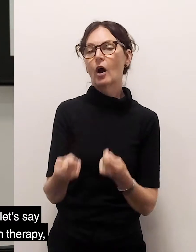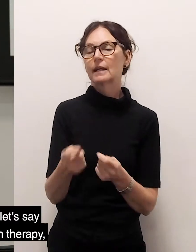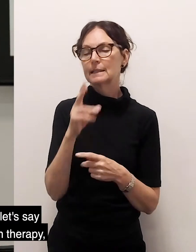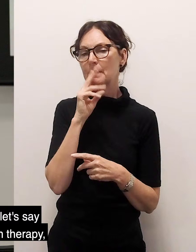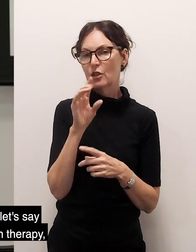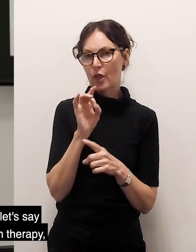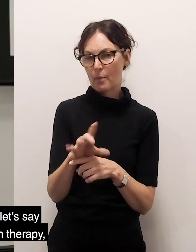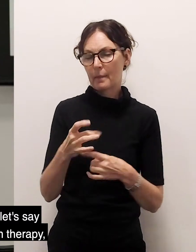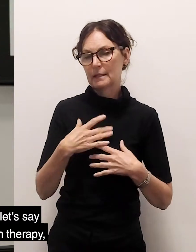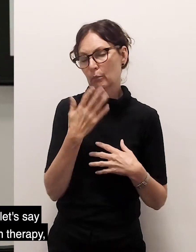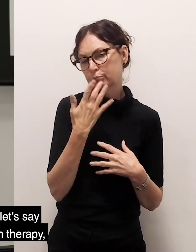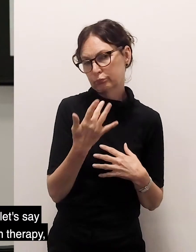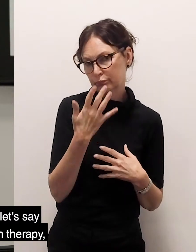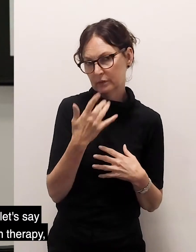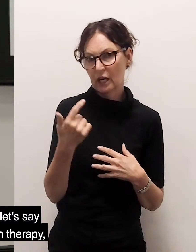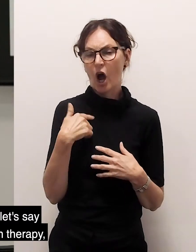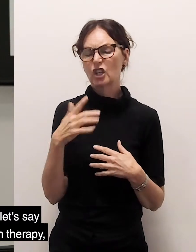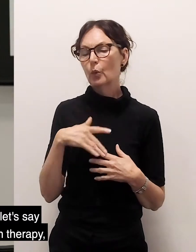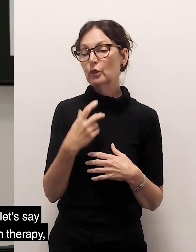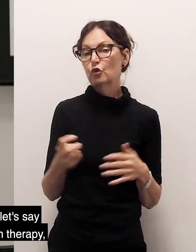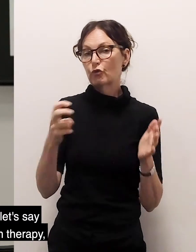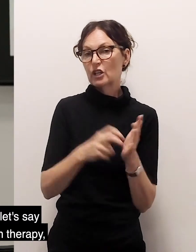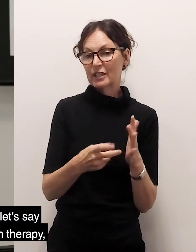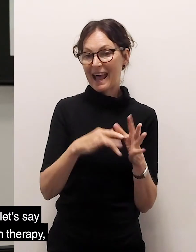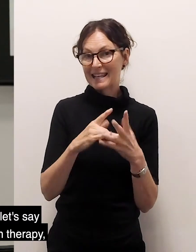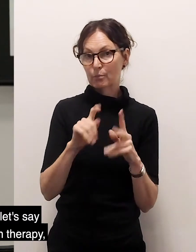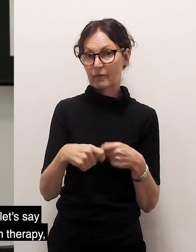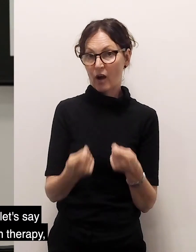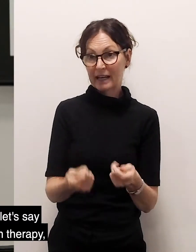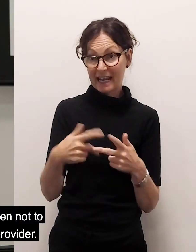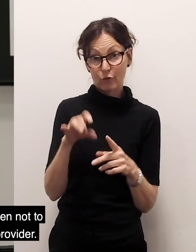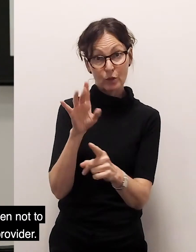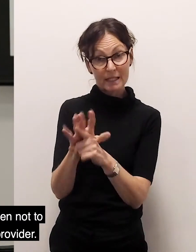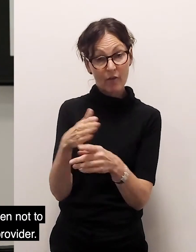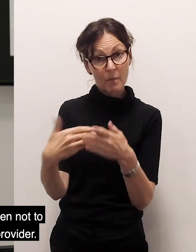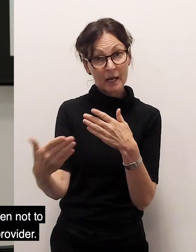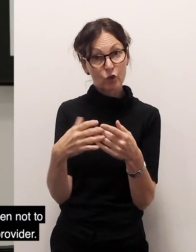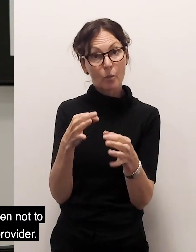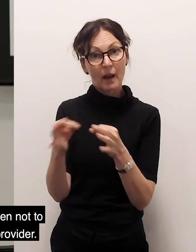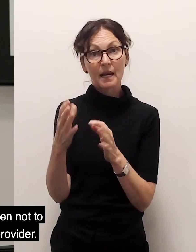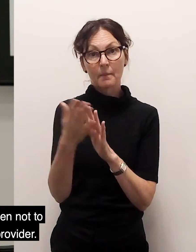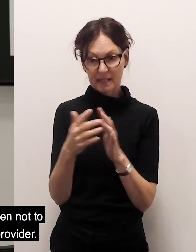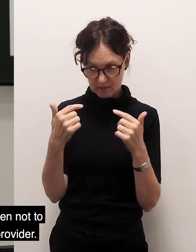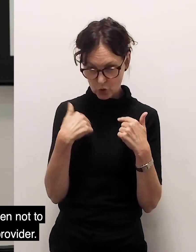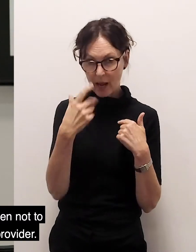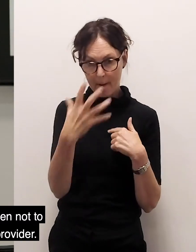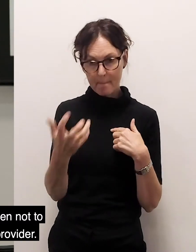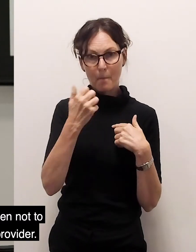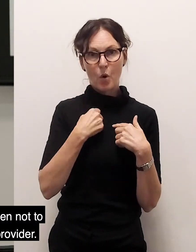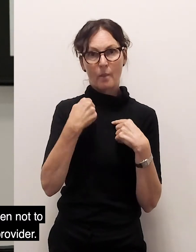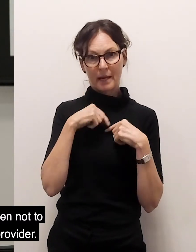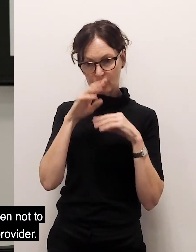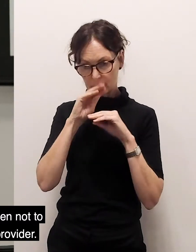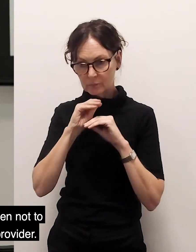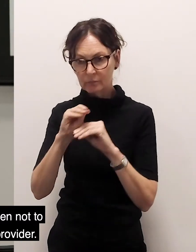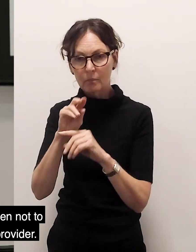So I might be, let's say I provide speech therapy, but I have chosen not to register